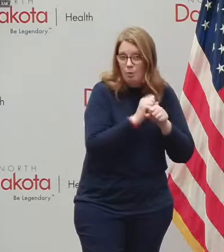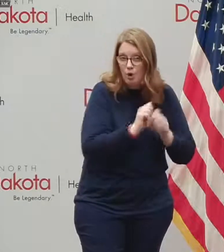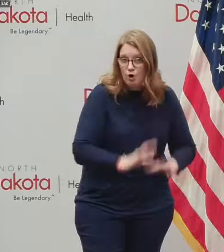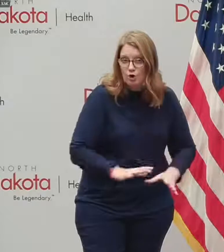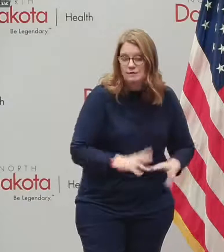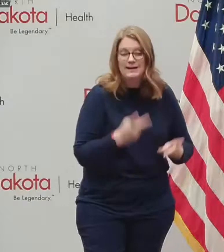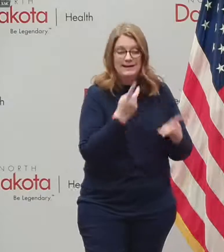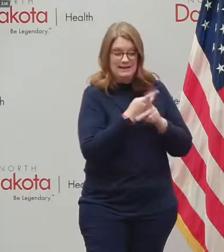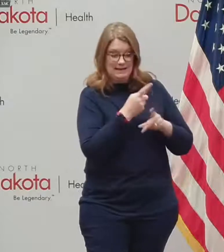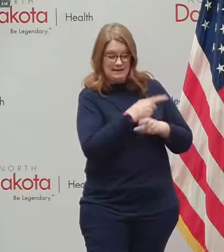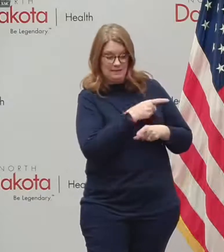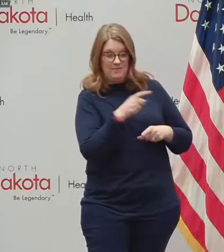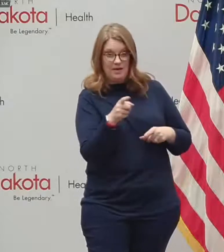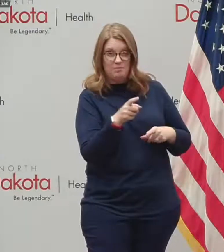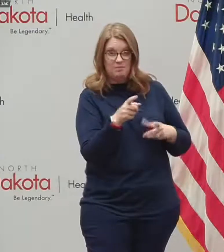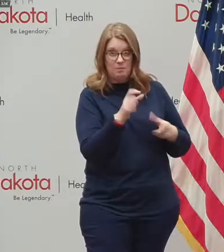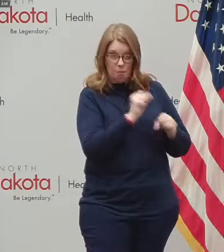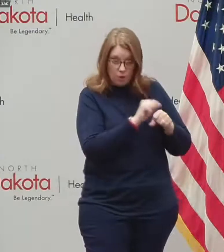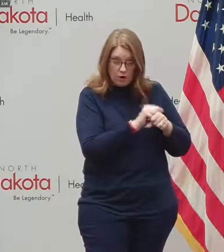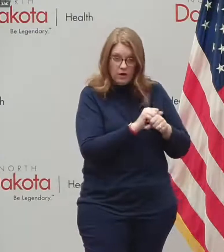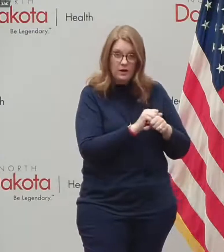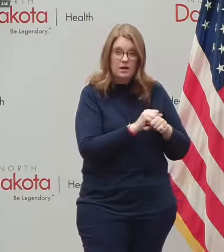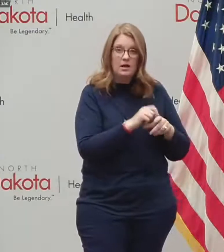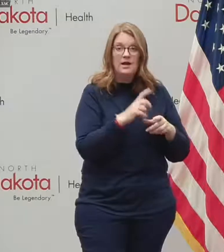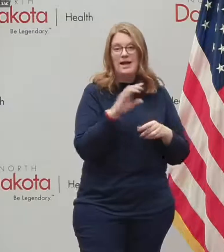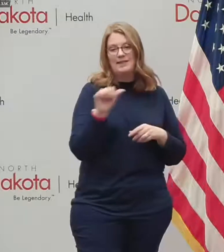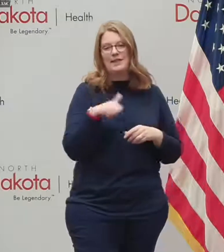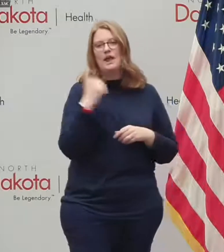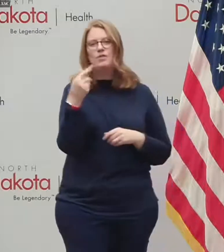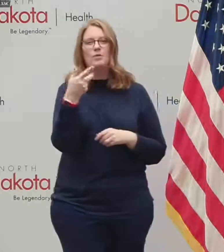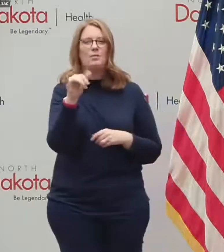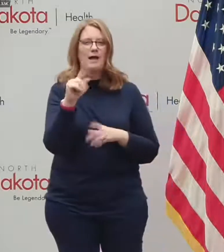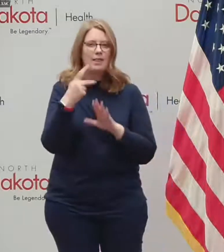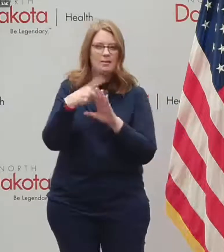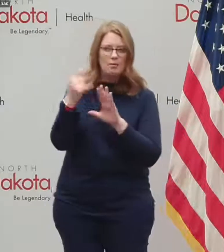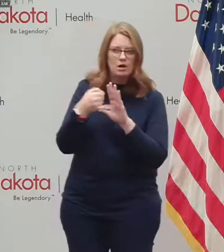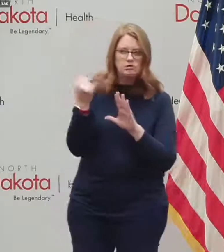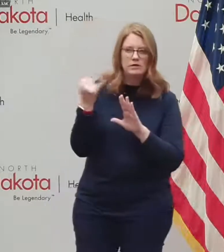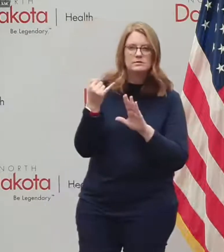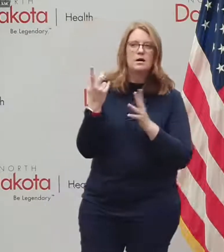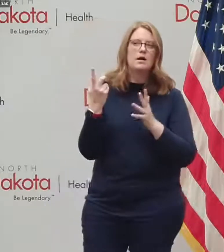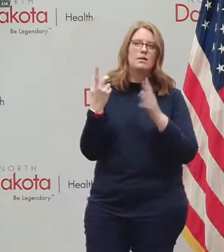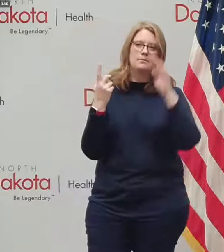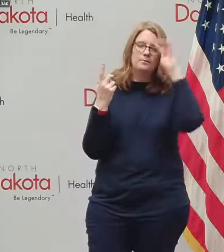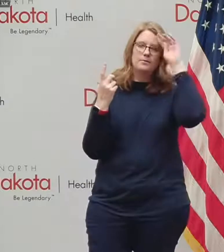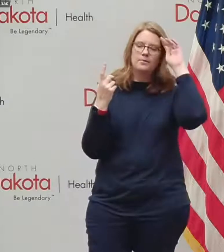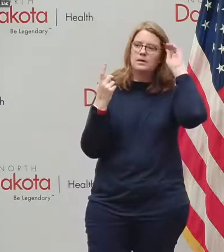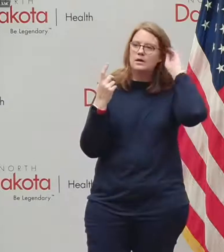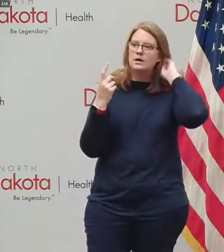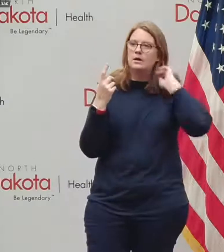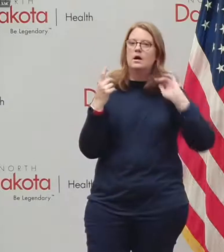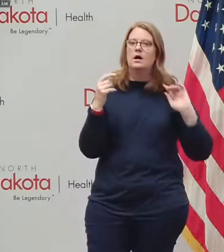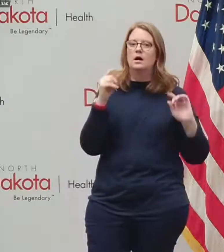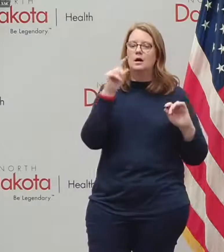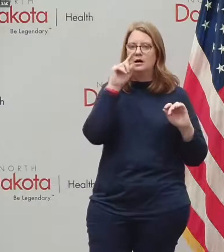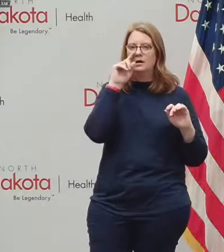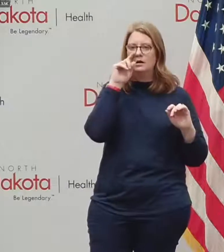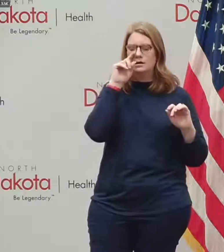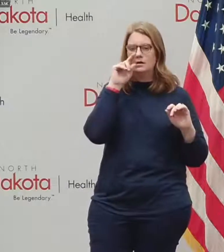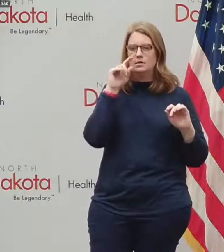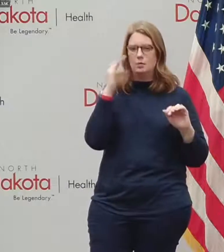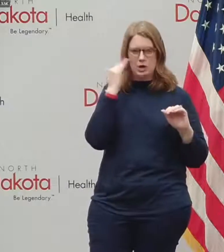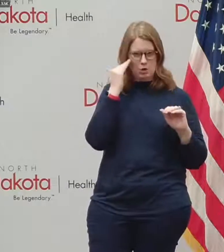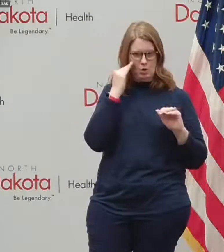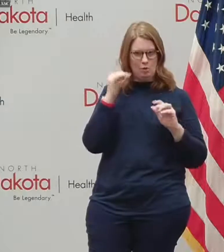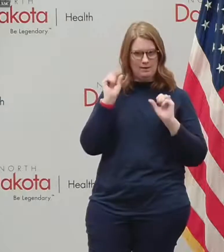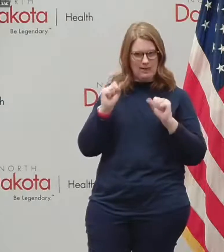our healthcare capacity up. But then all the other pilots I described is something where we know that we're going to be able to potentially